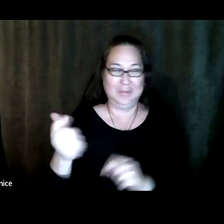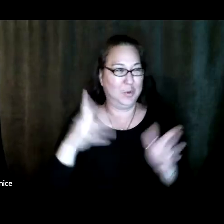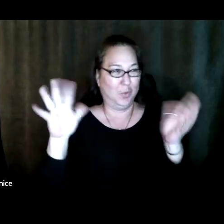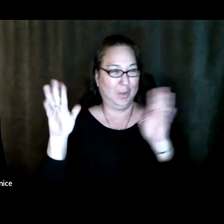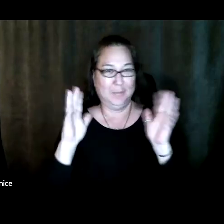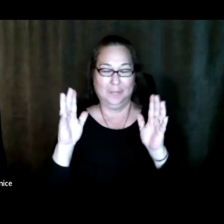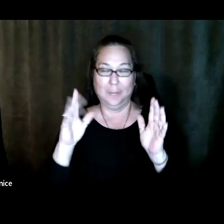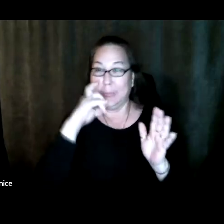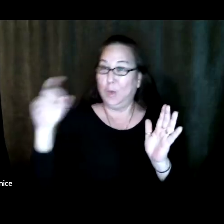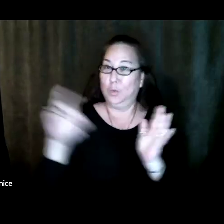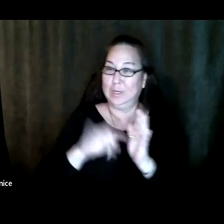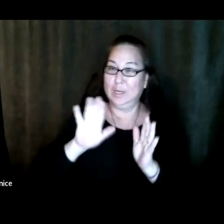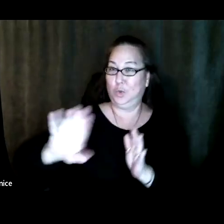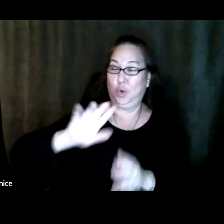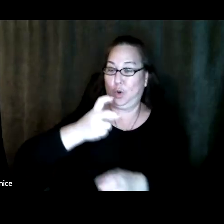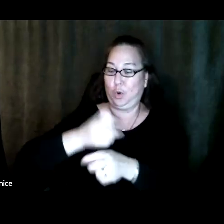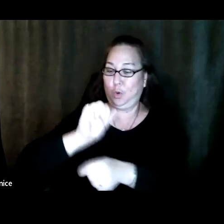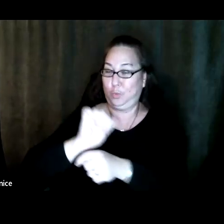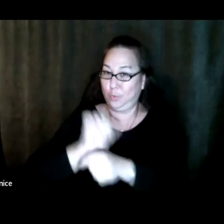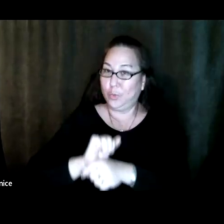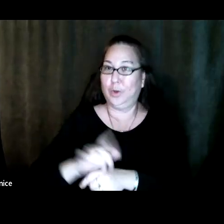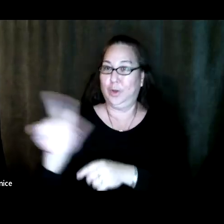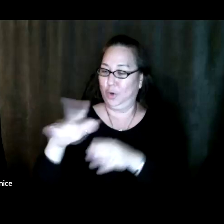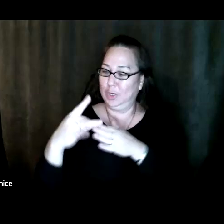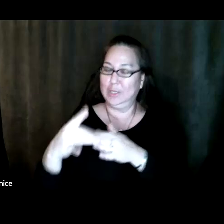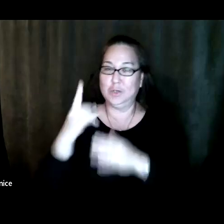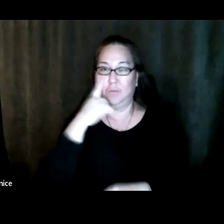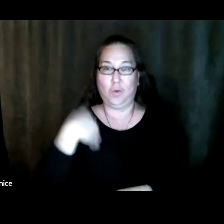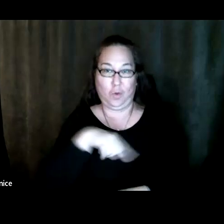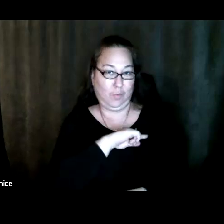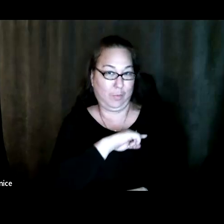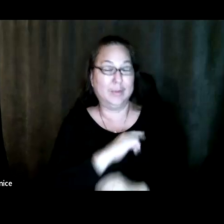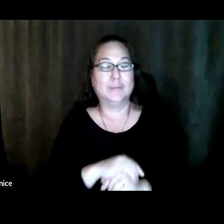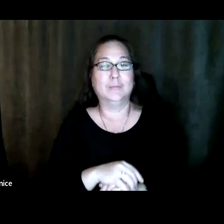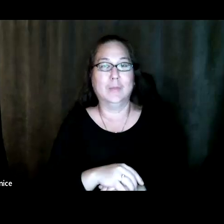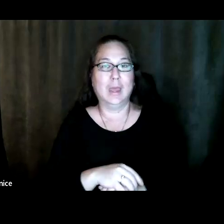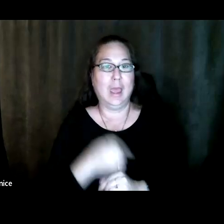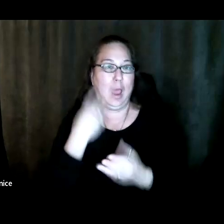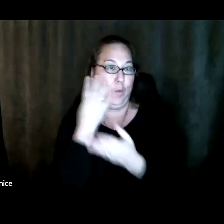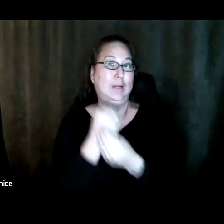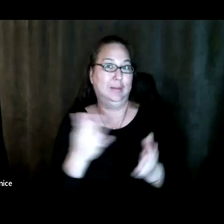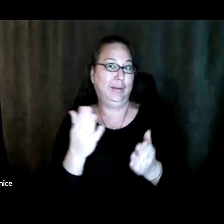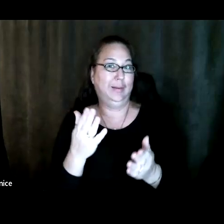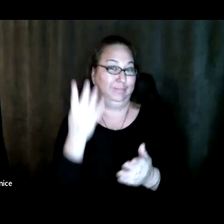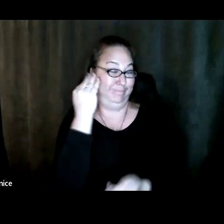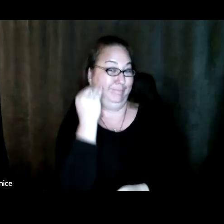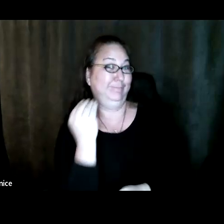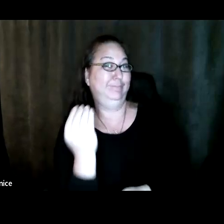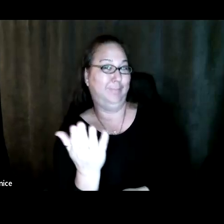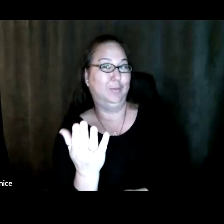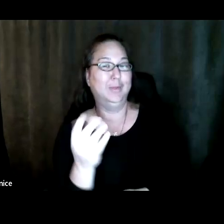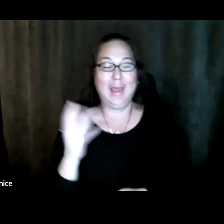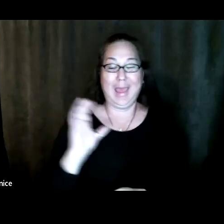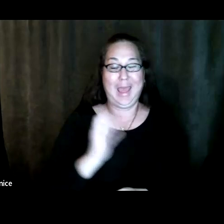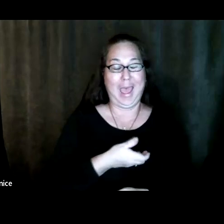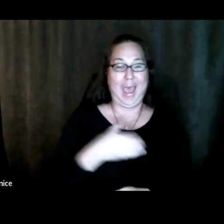Being recognized for her work and leadership for us. So I just wanted to make sure to publicly acknowledge and that our chair is going to be